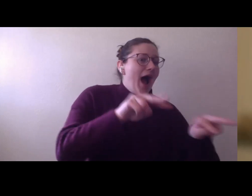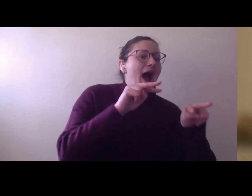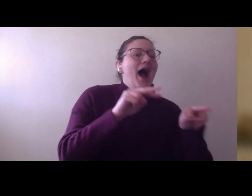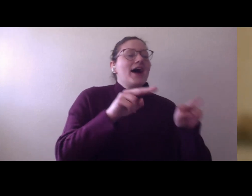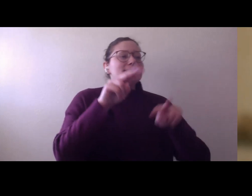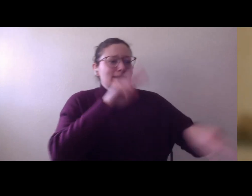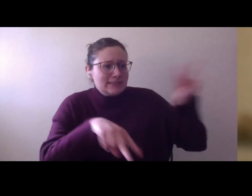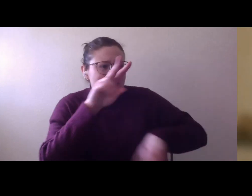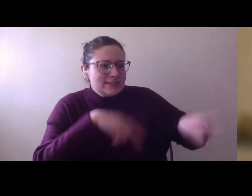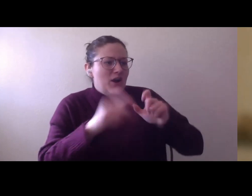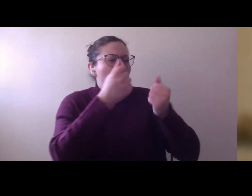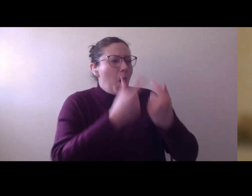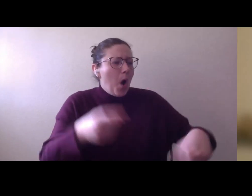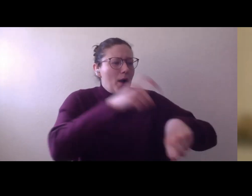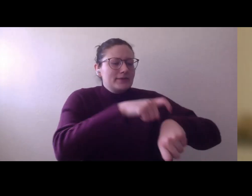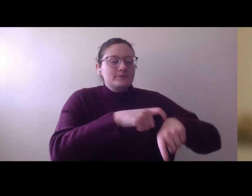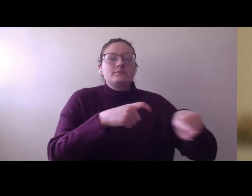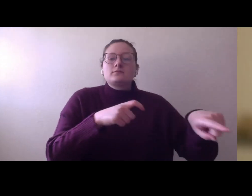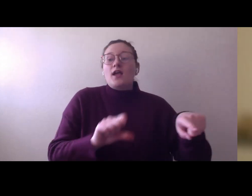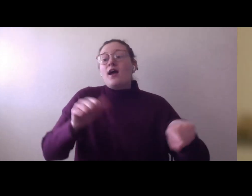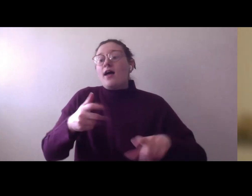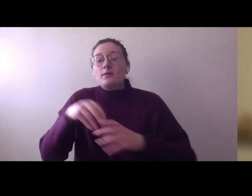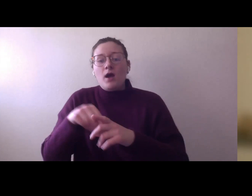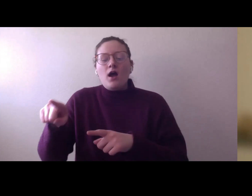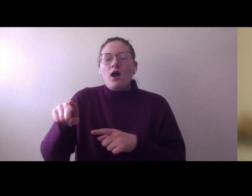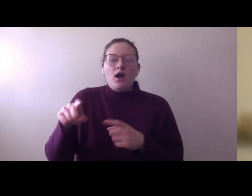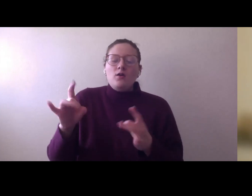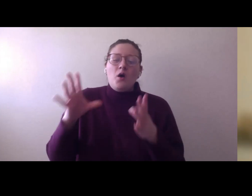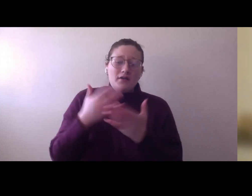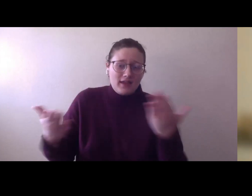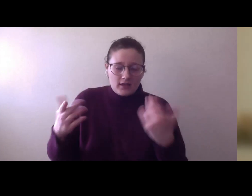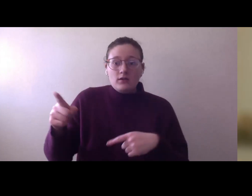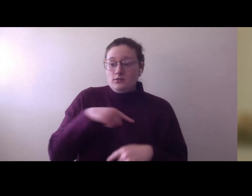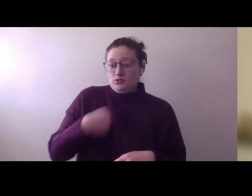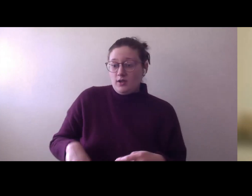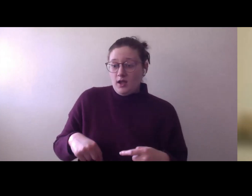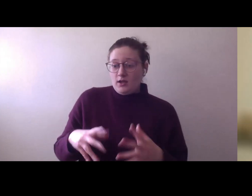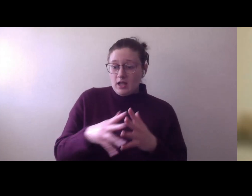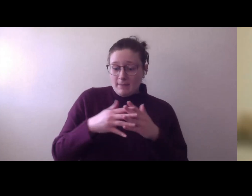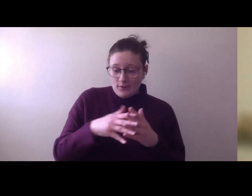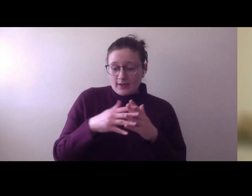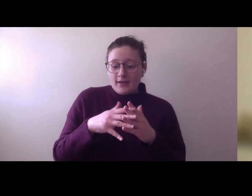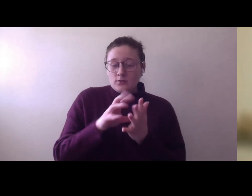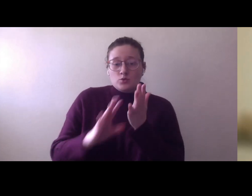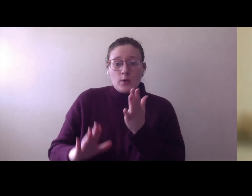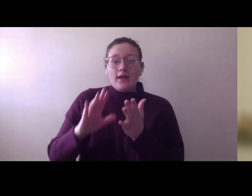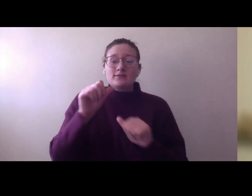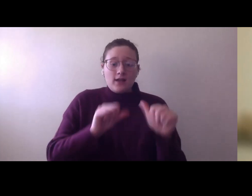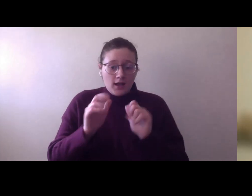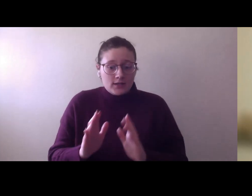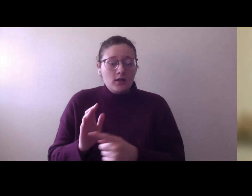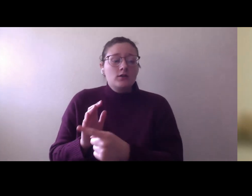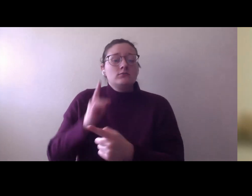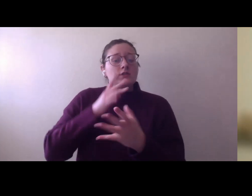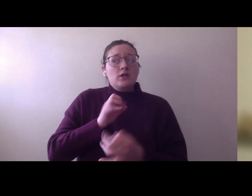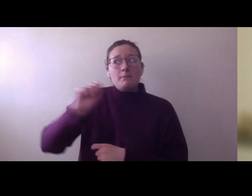surveilled all this time. And then the other part of the tragedy is that those Chinese students and scientists who decided to